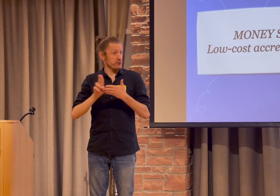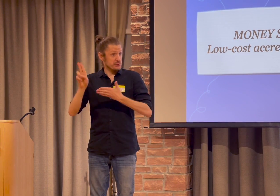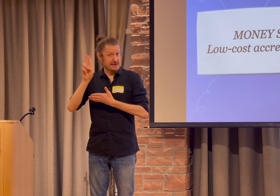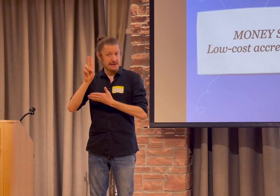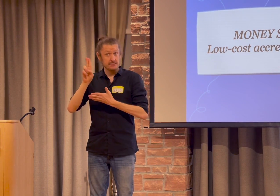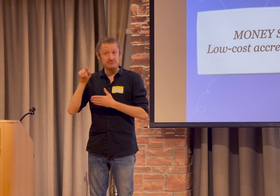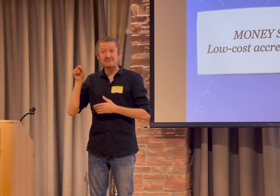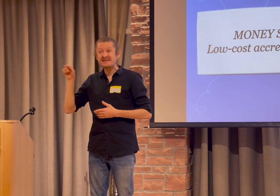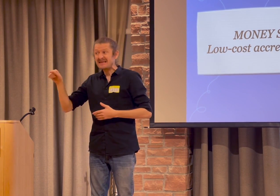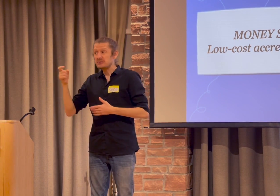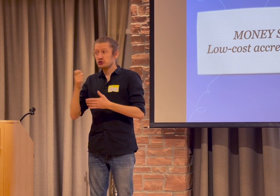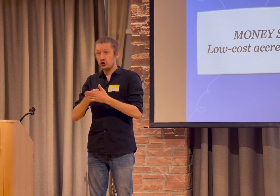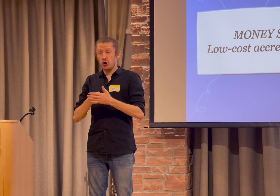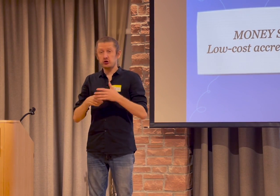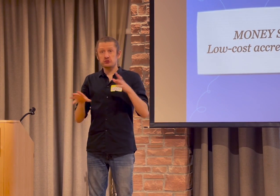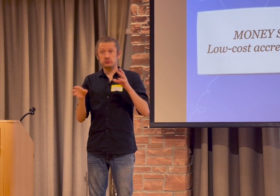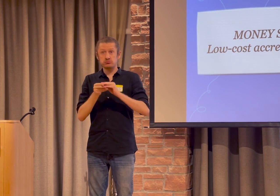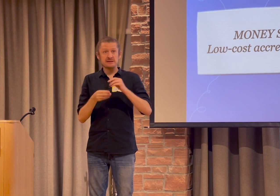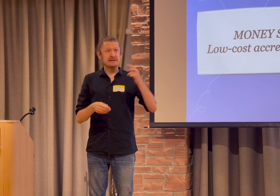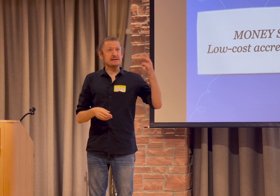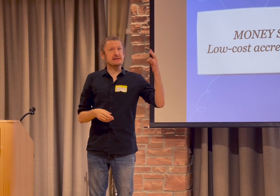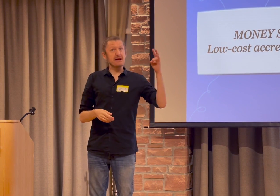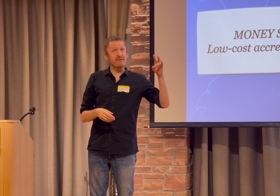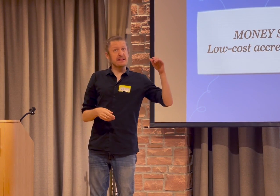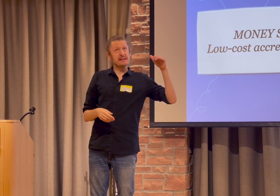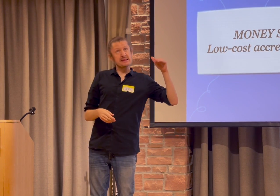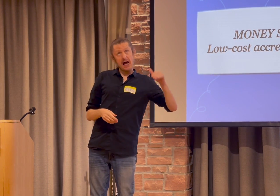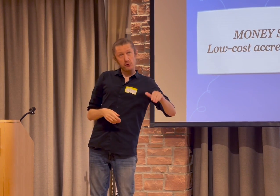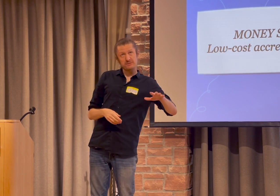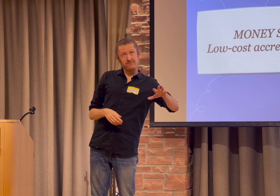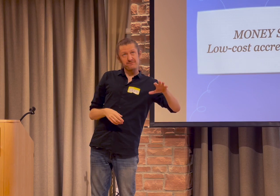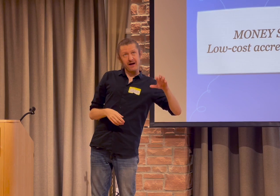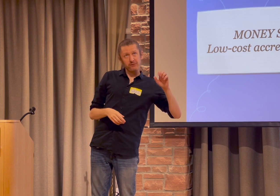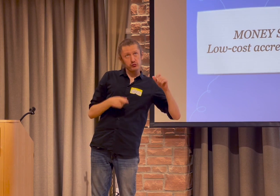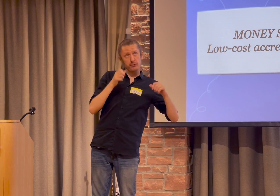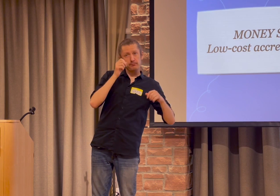For example, Western Governors University, that costs, I think,